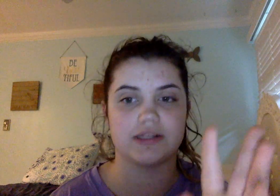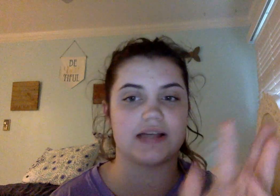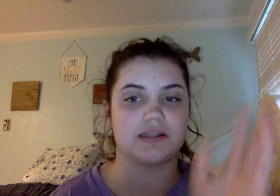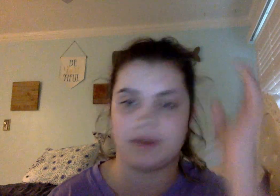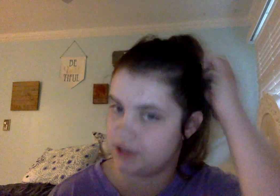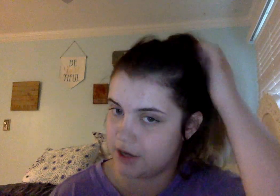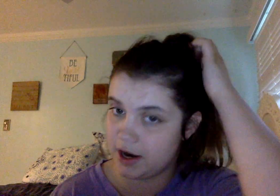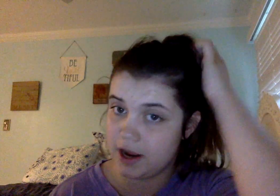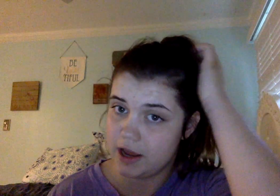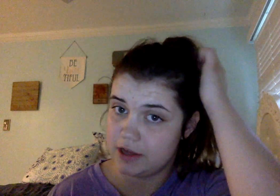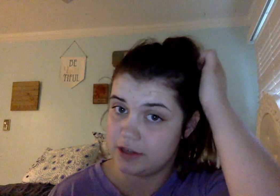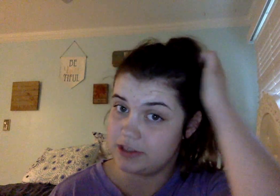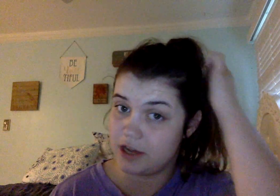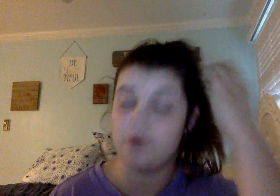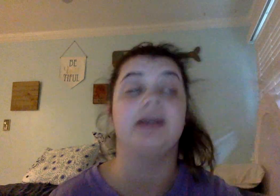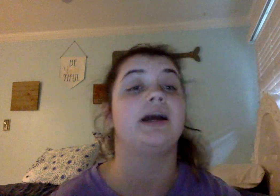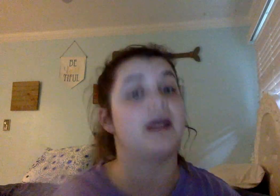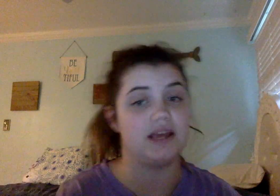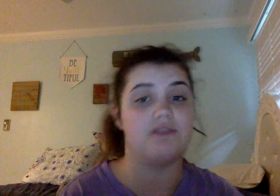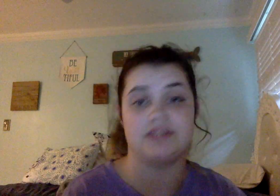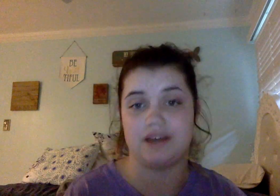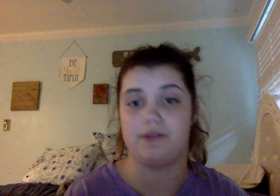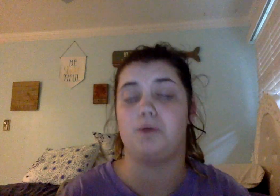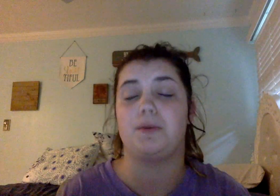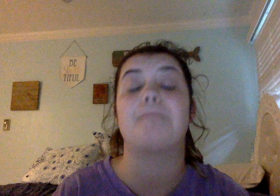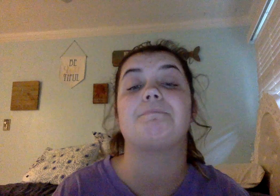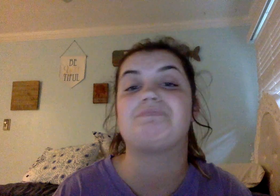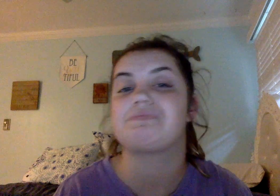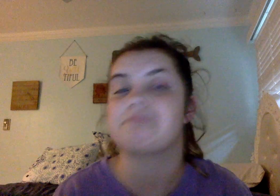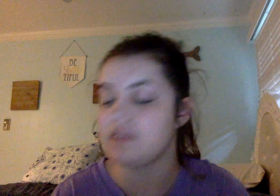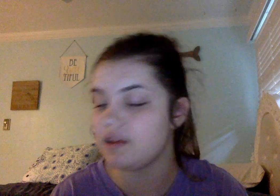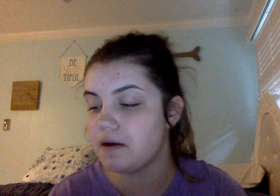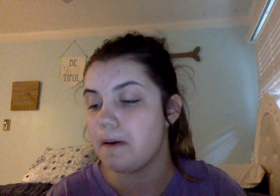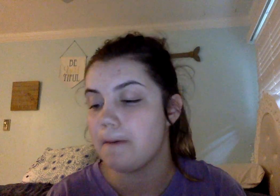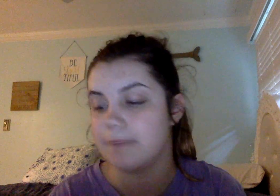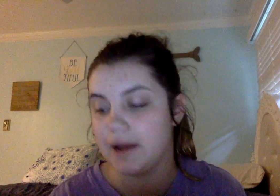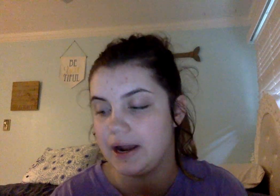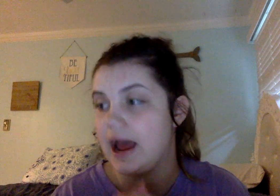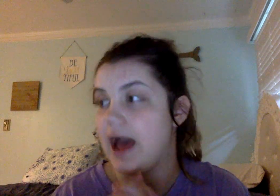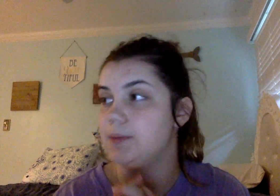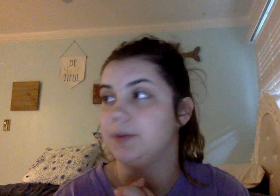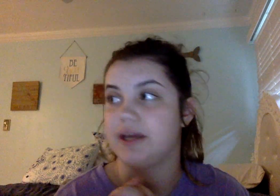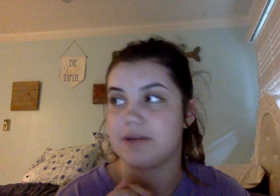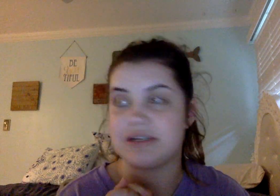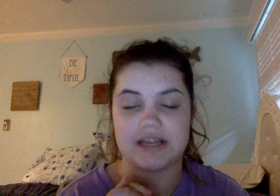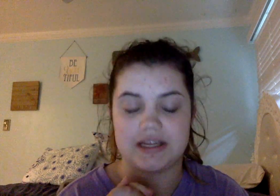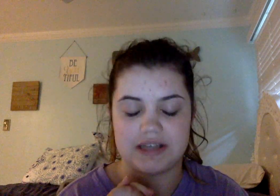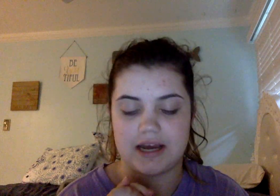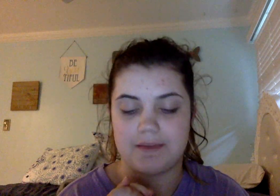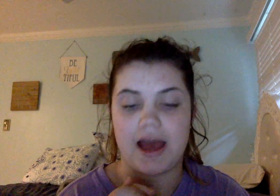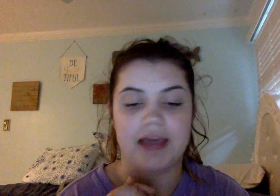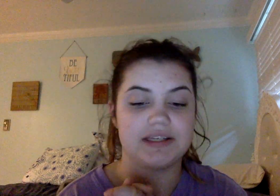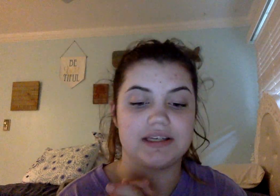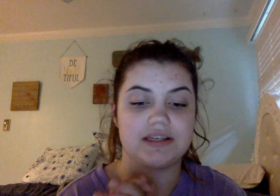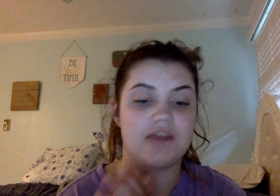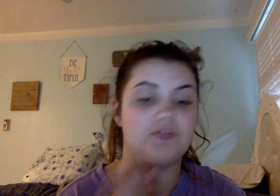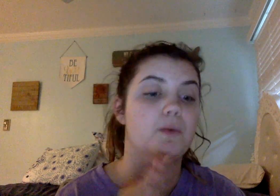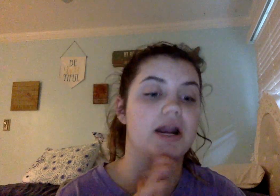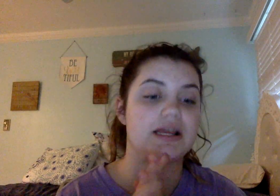last semester, so it kind of evens out a little bit. But I plan my study time. If you want to